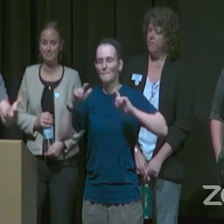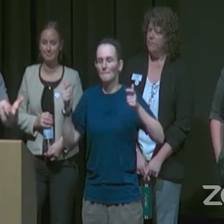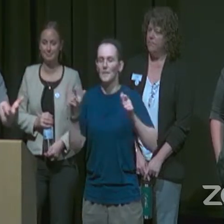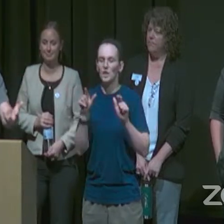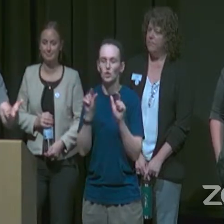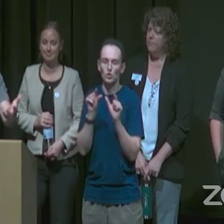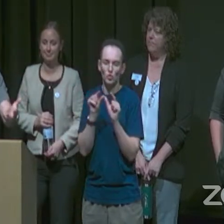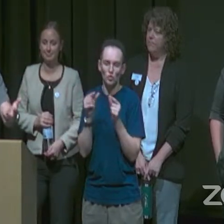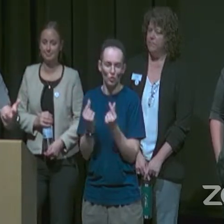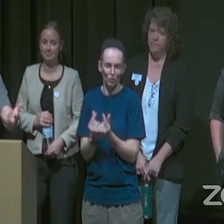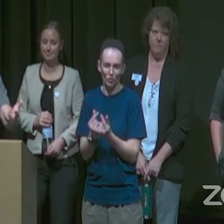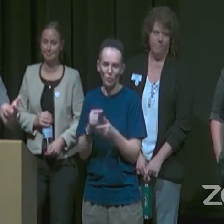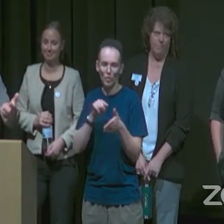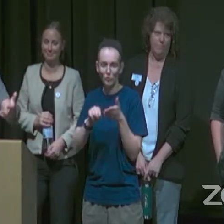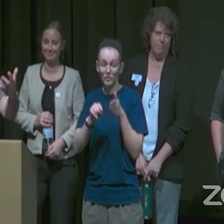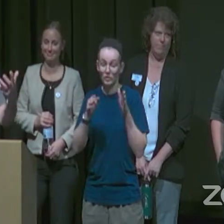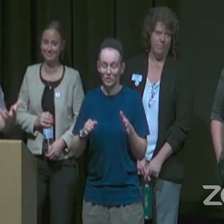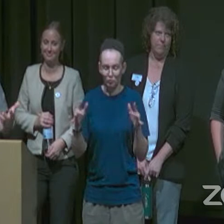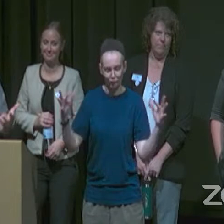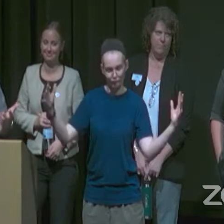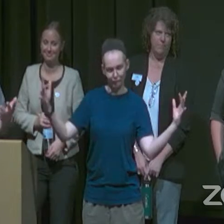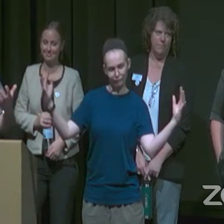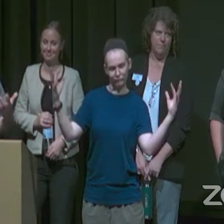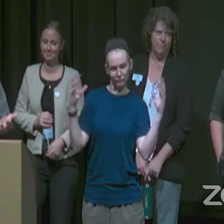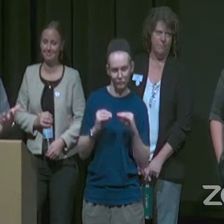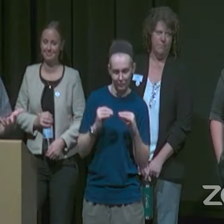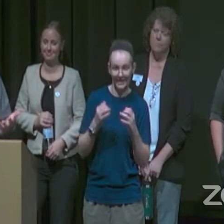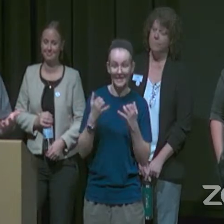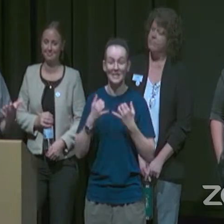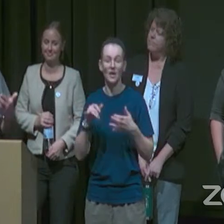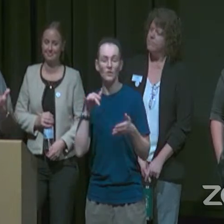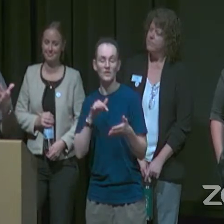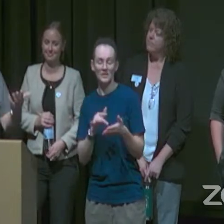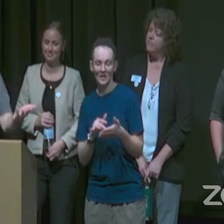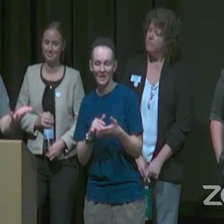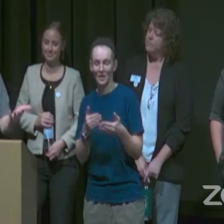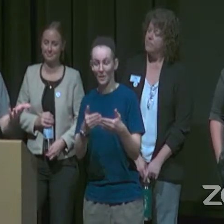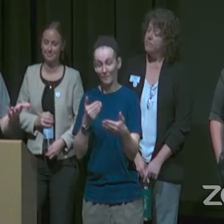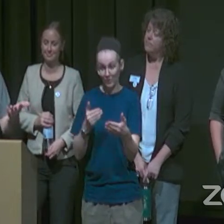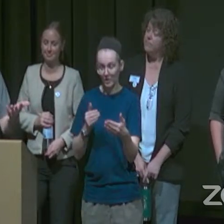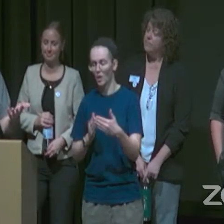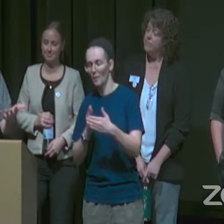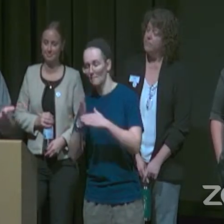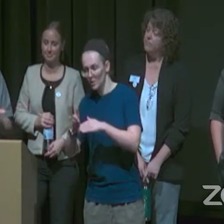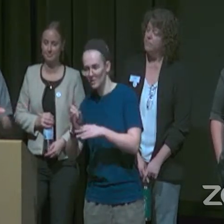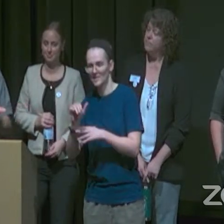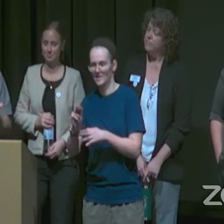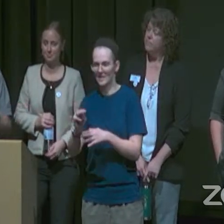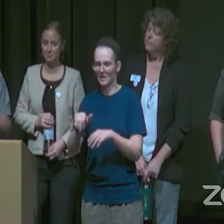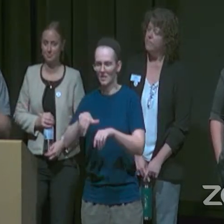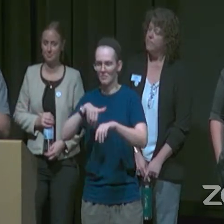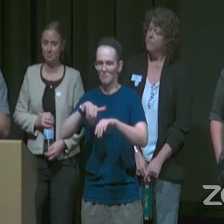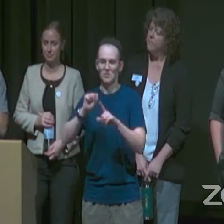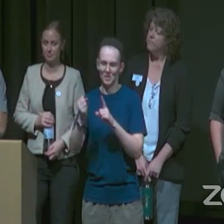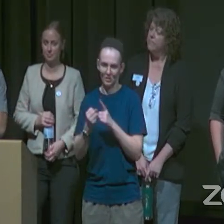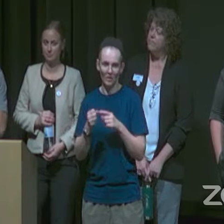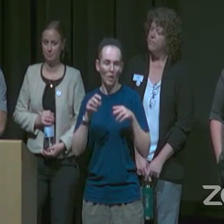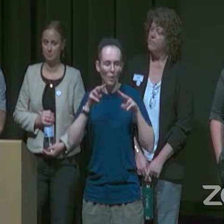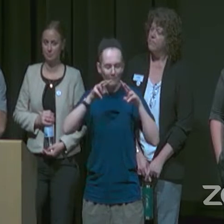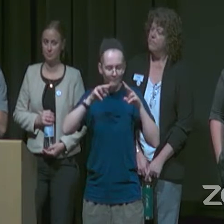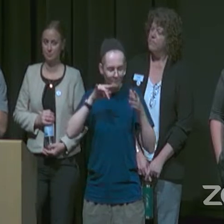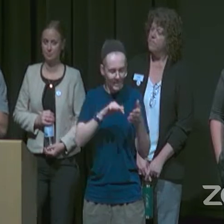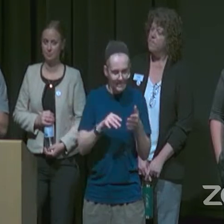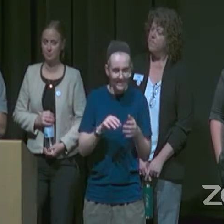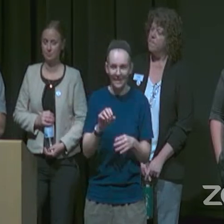have descended upon this area that are right now studying pre and post dam stuff. So they're looking at the fish, they've